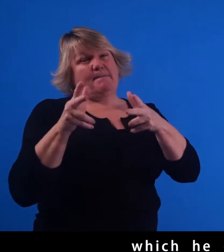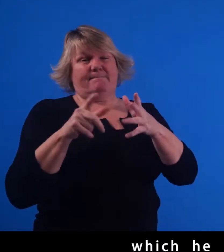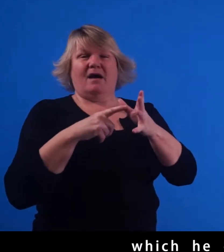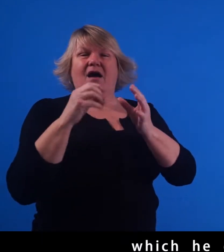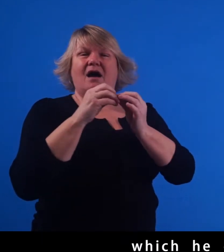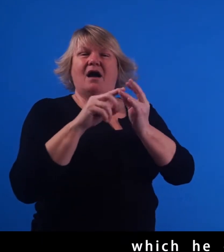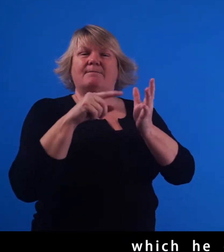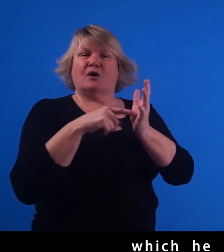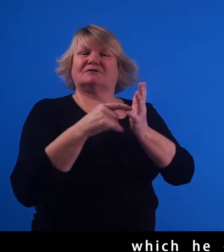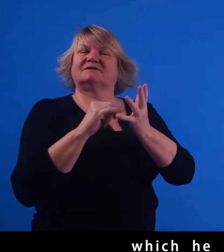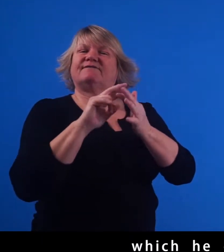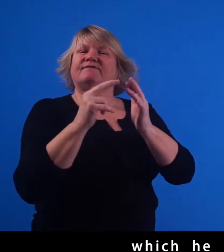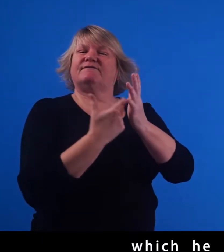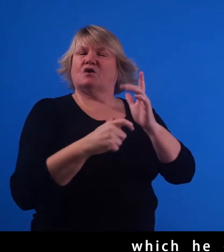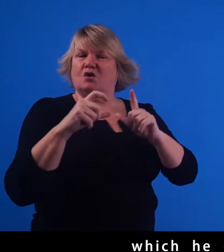he called Abbotsford.